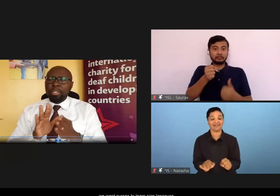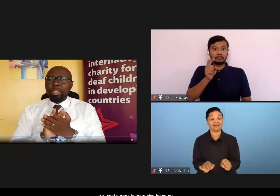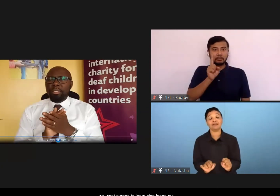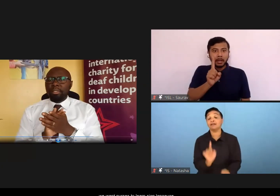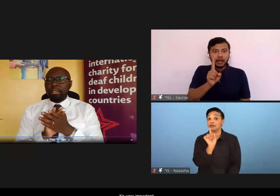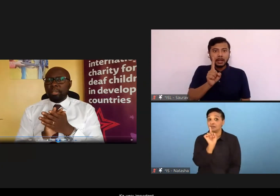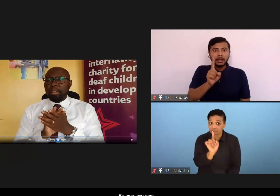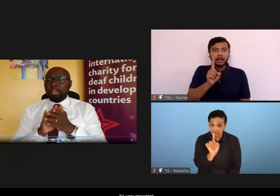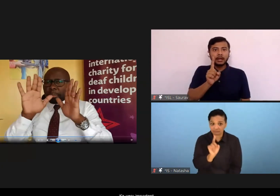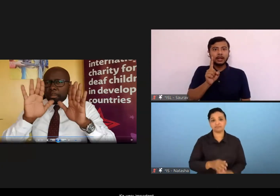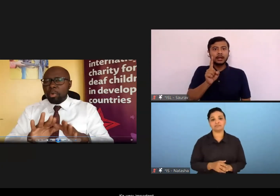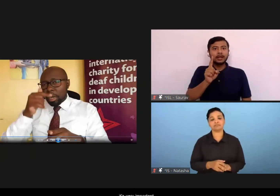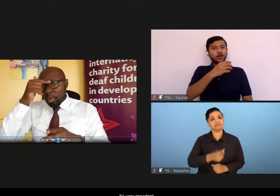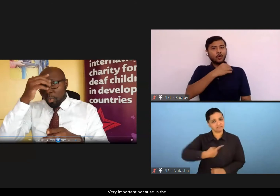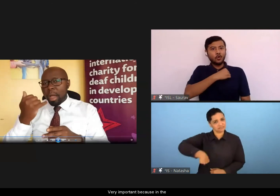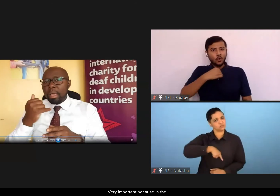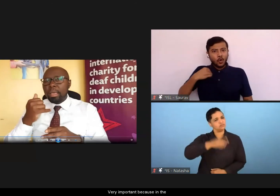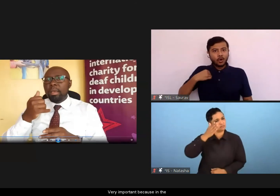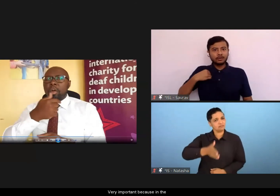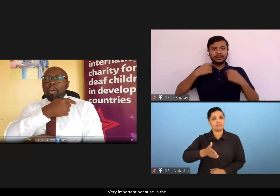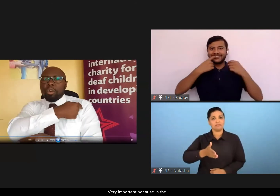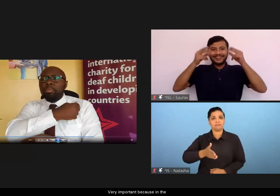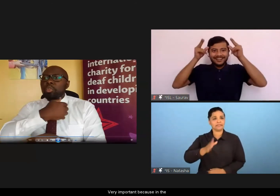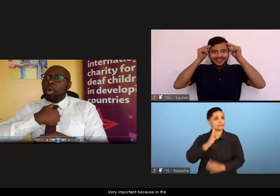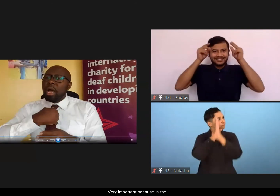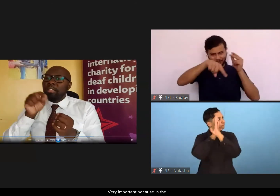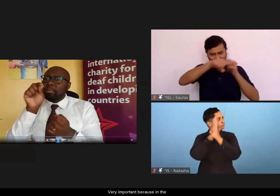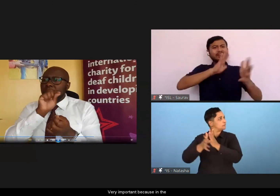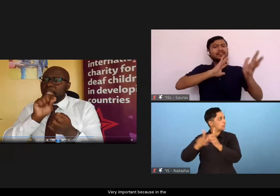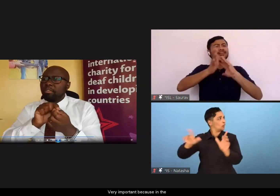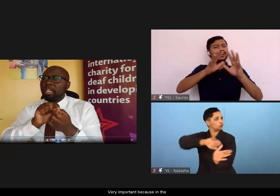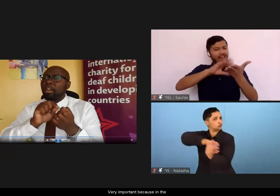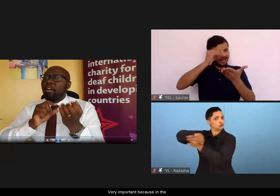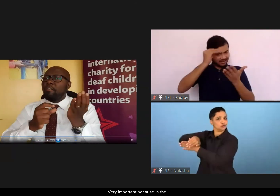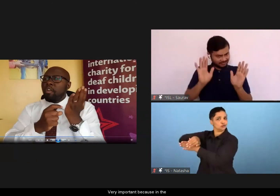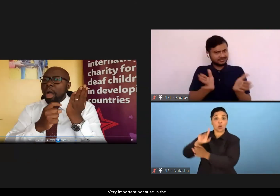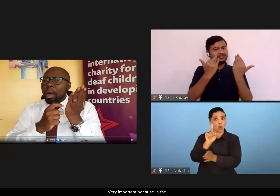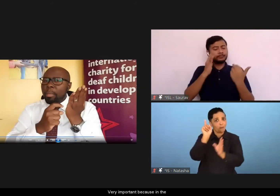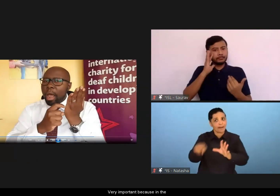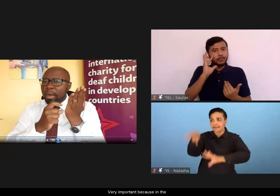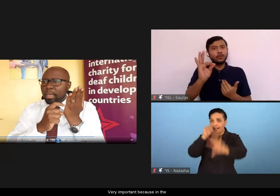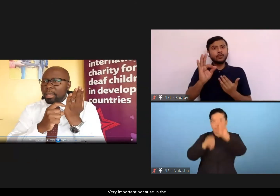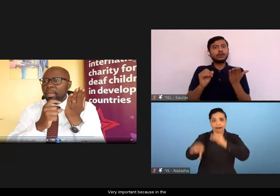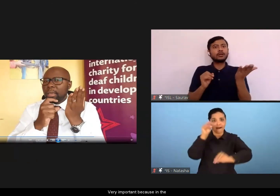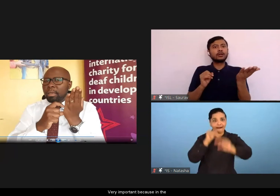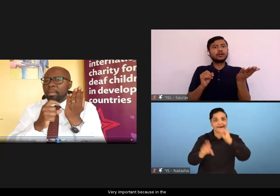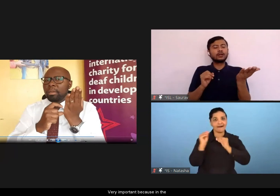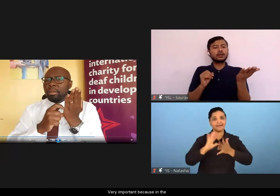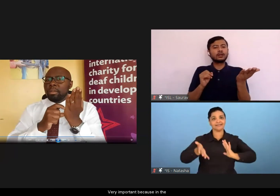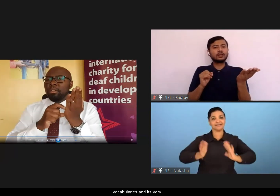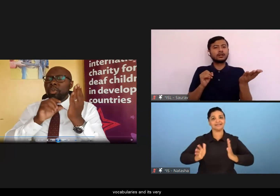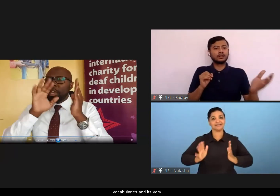want nurses to learn sign language. It's very important. Very important, because in the hospitals, they have